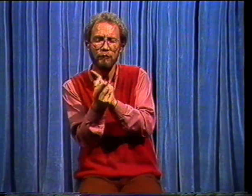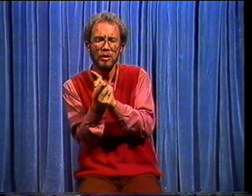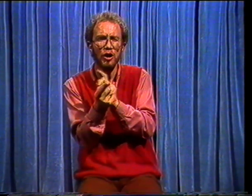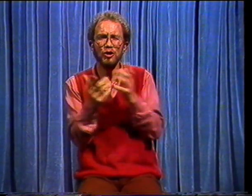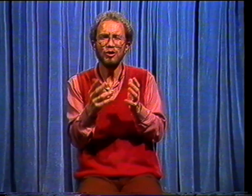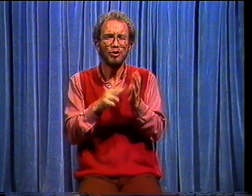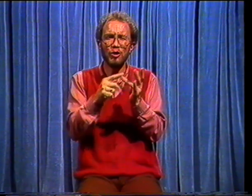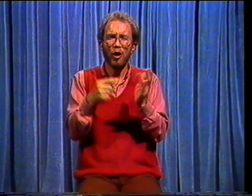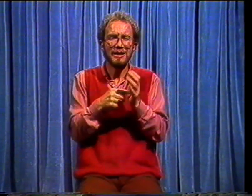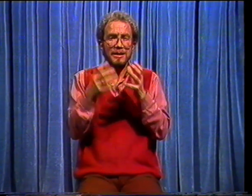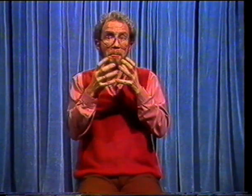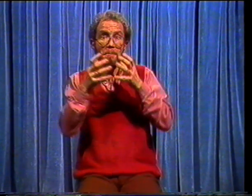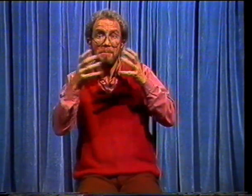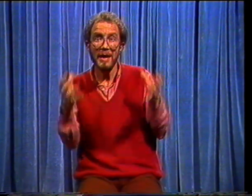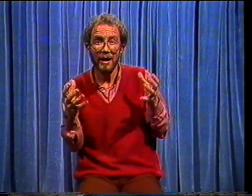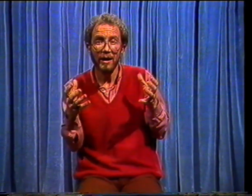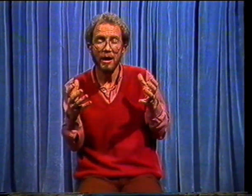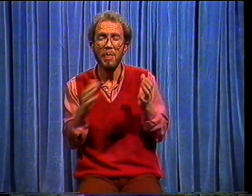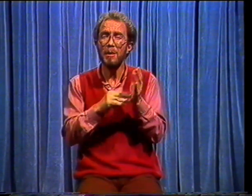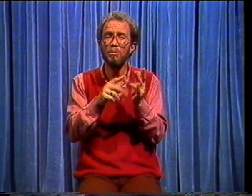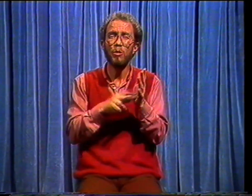different. The movements are not as big,